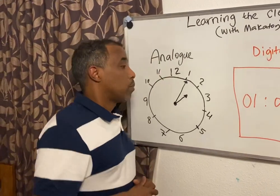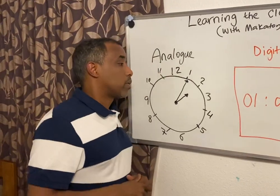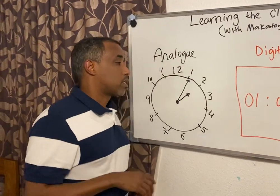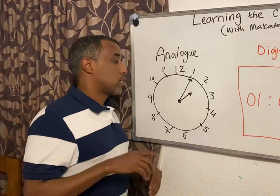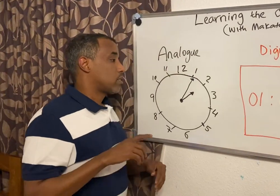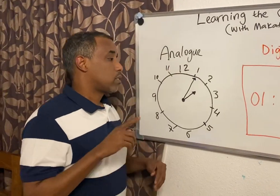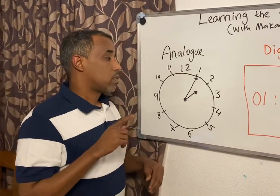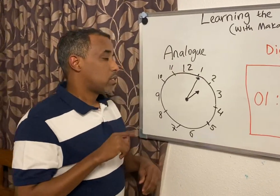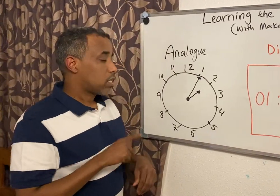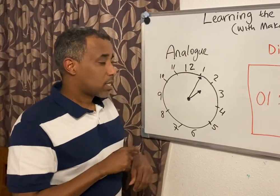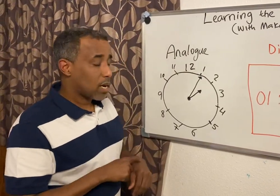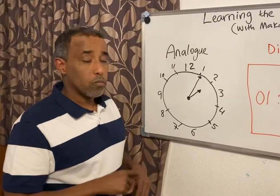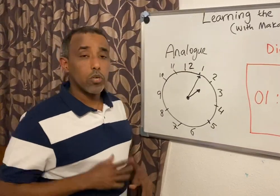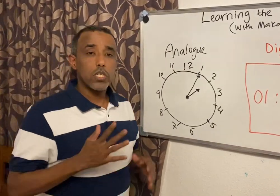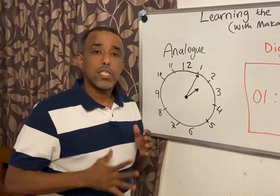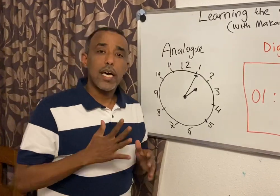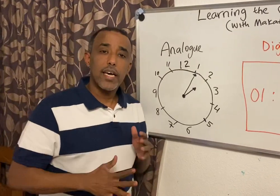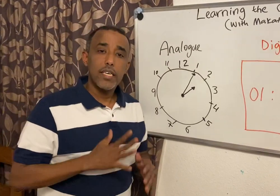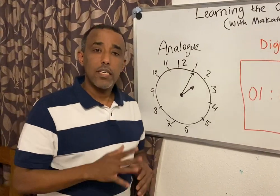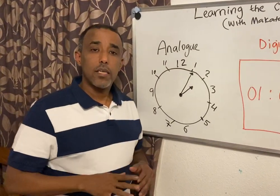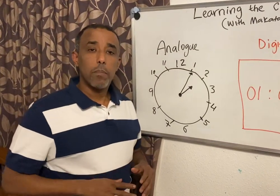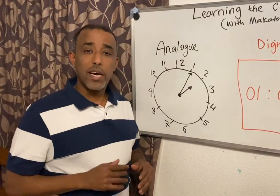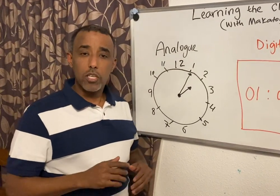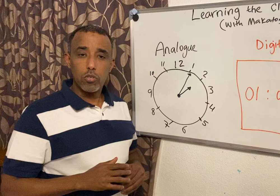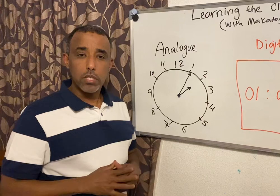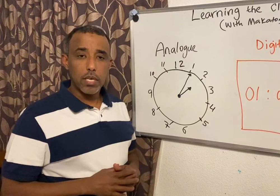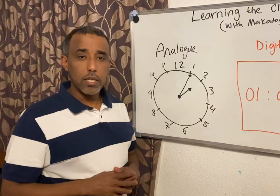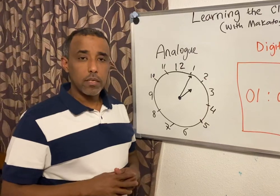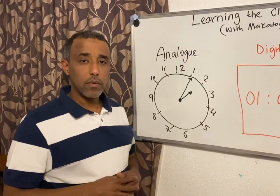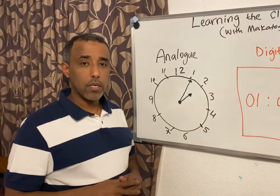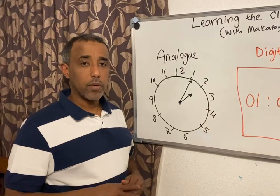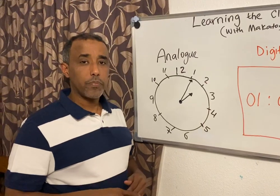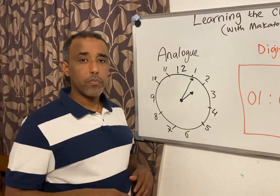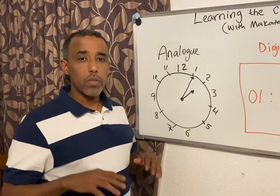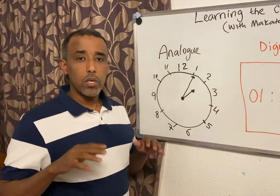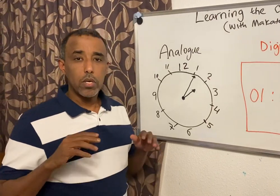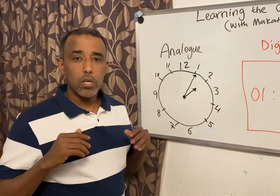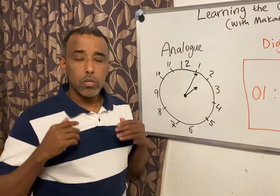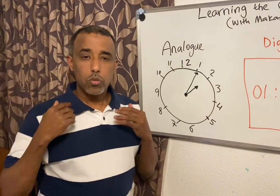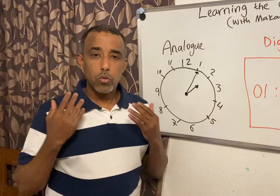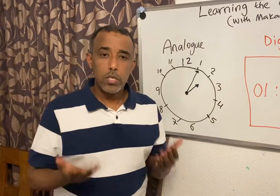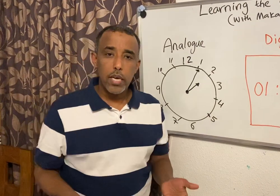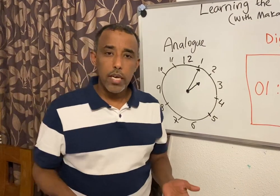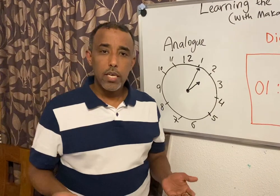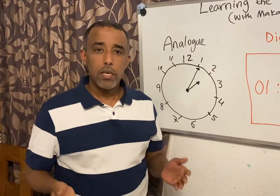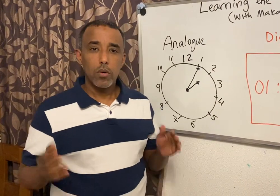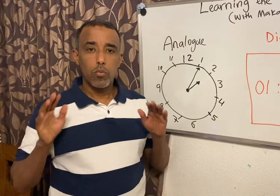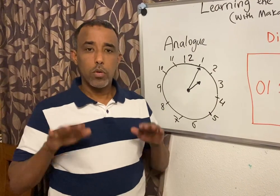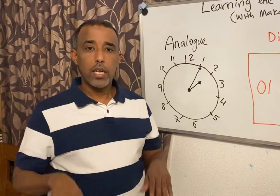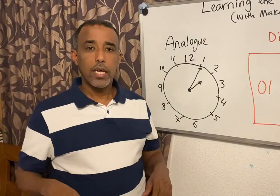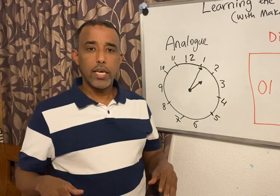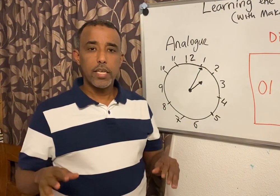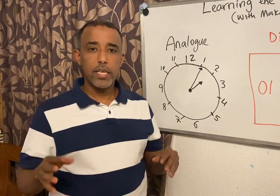but this time we're gonna sign Makaton sign. Okay, today we're learning